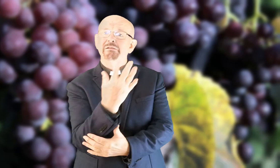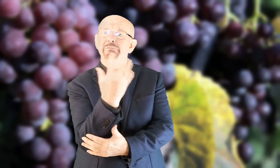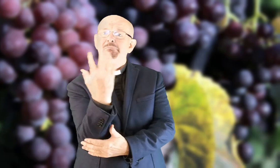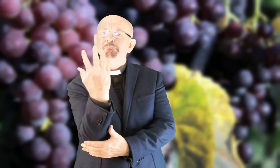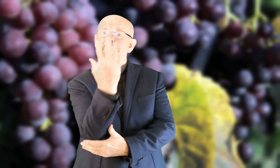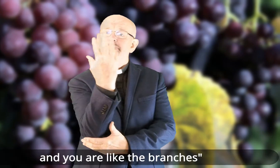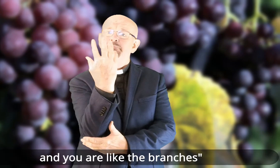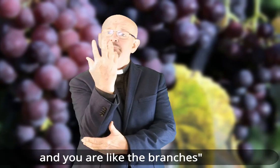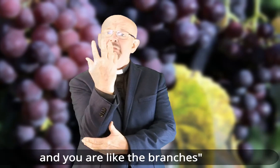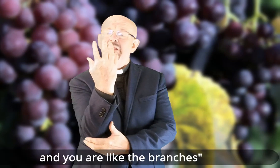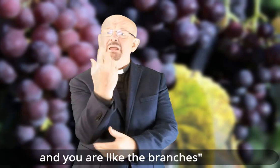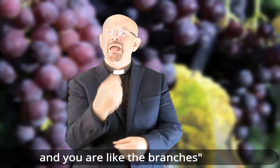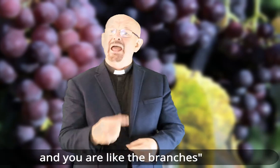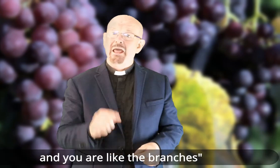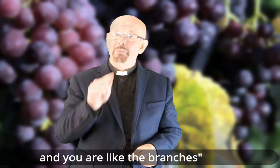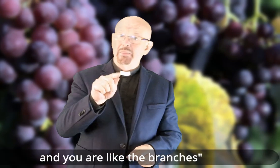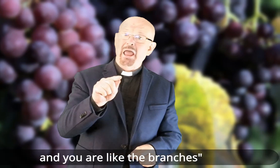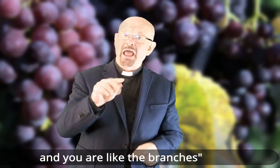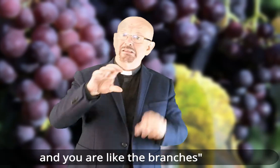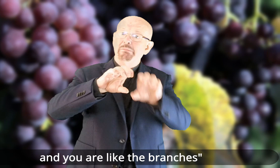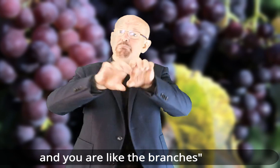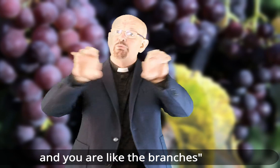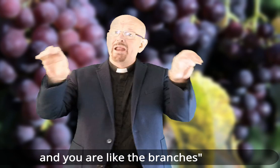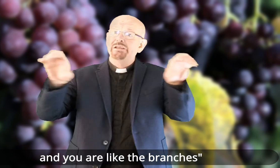And you are like the branches.